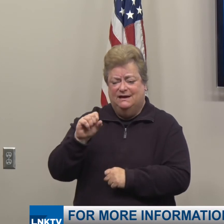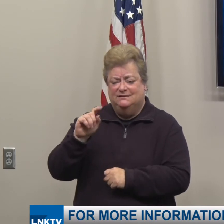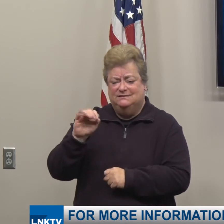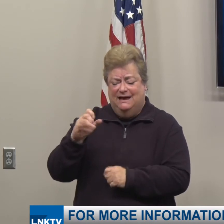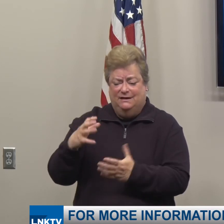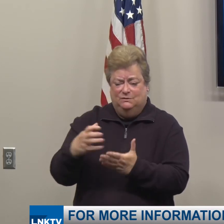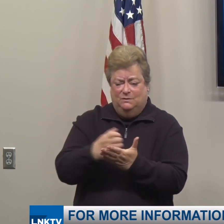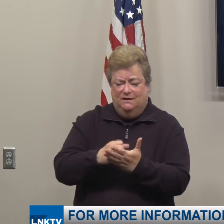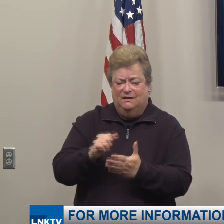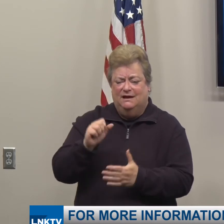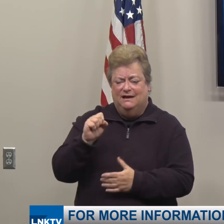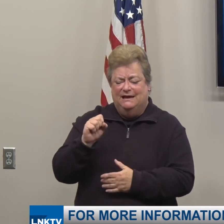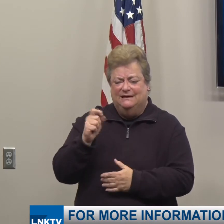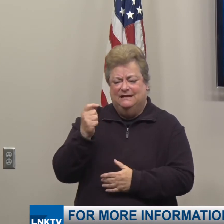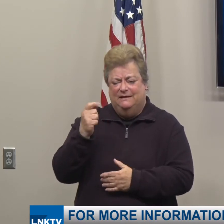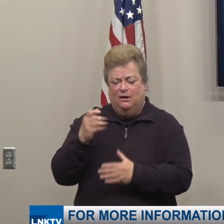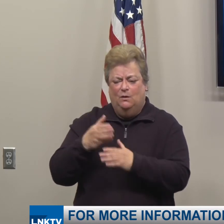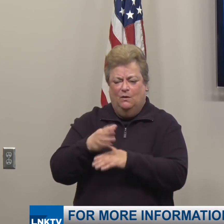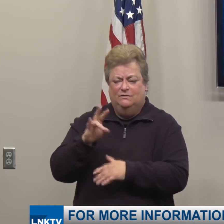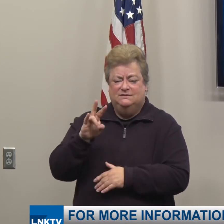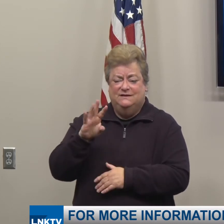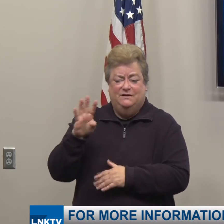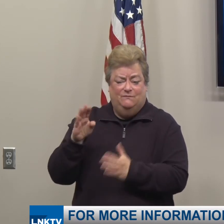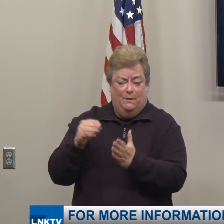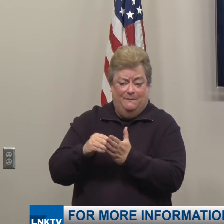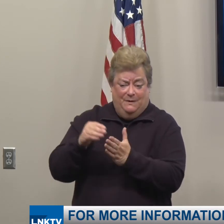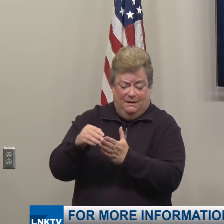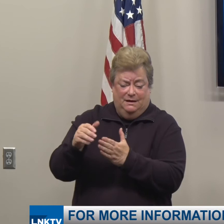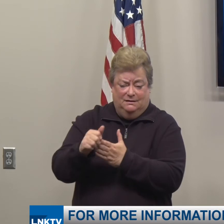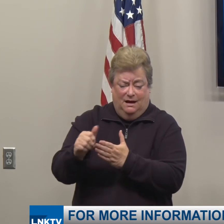a little over $74 million, which is